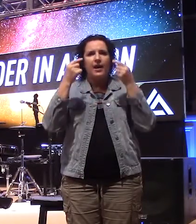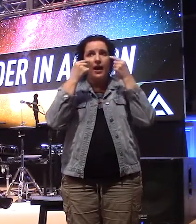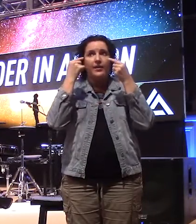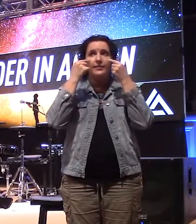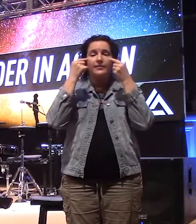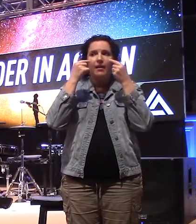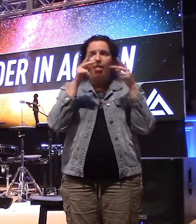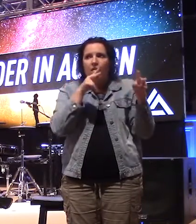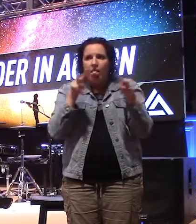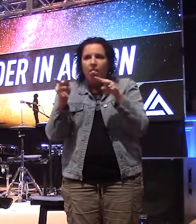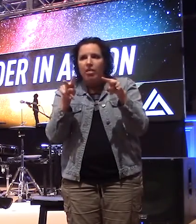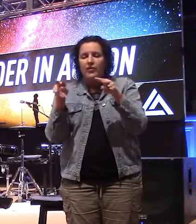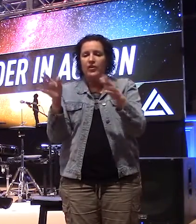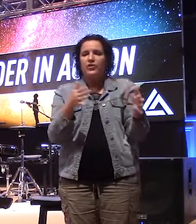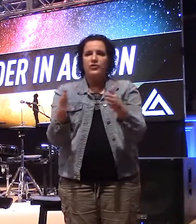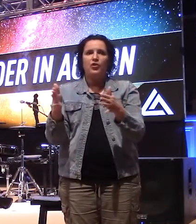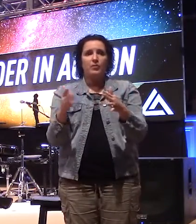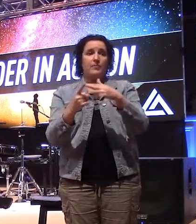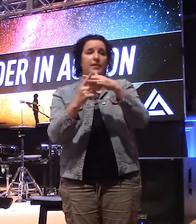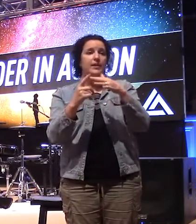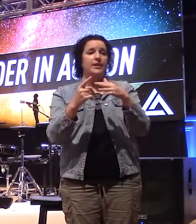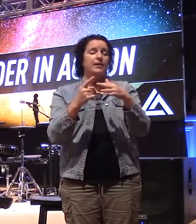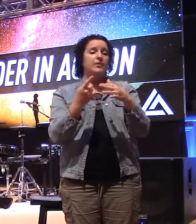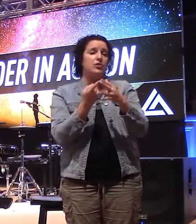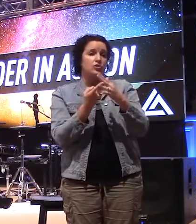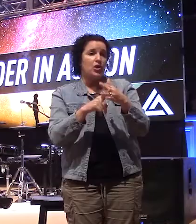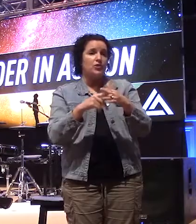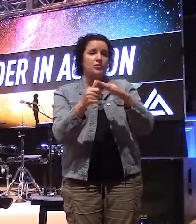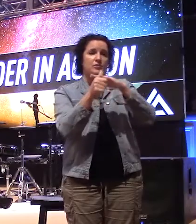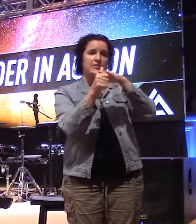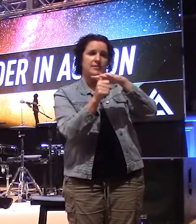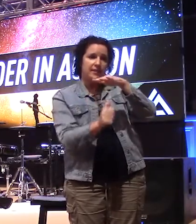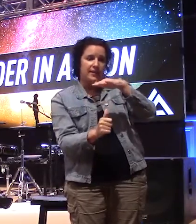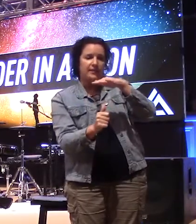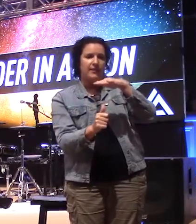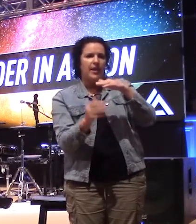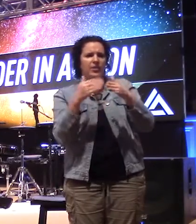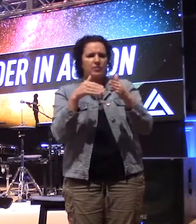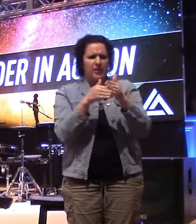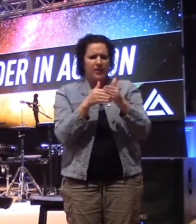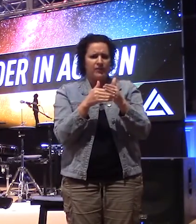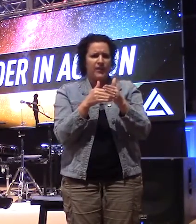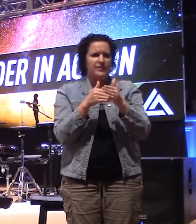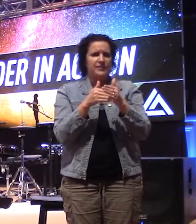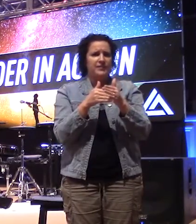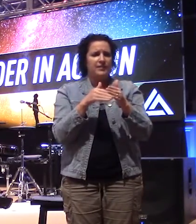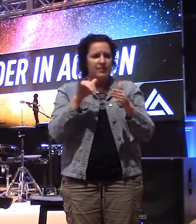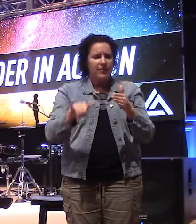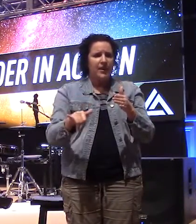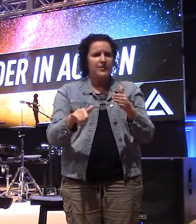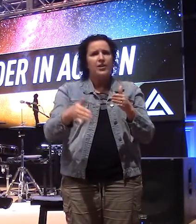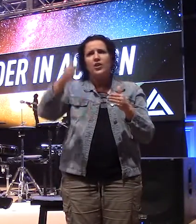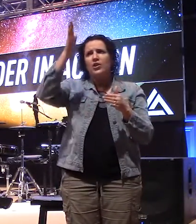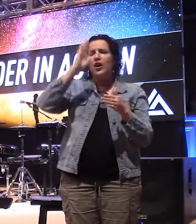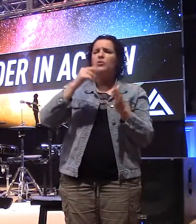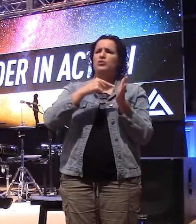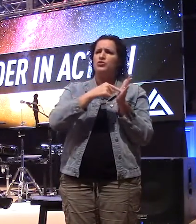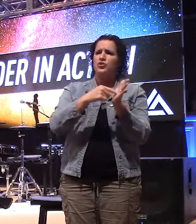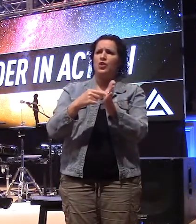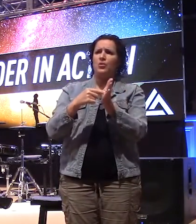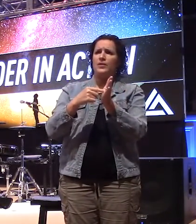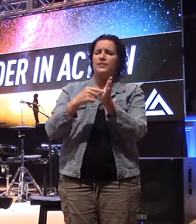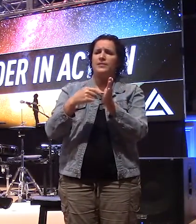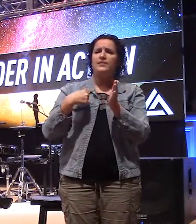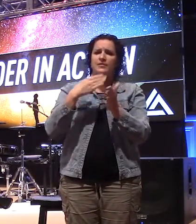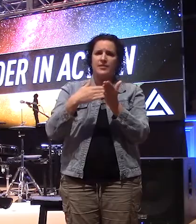the storm, all of a sudden he starts sinking. And in the midst of those crises, God is going to show us something and teach us something. And I'm going